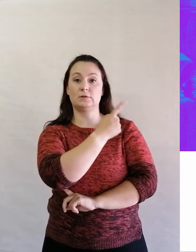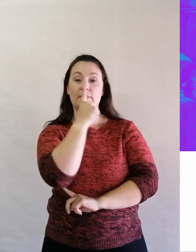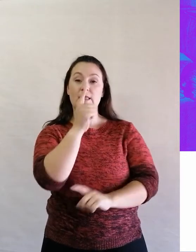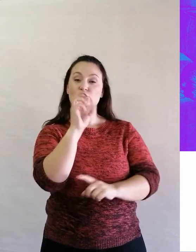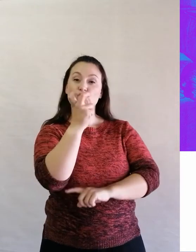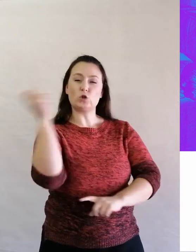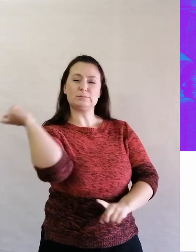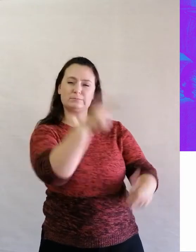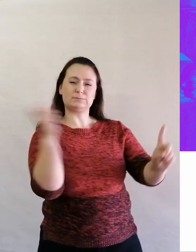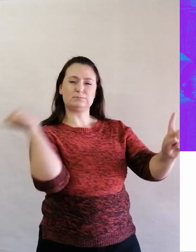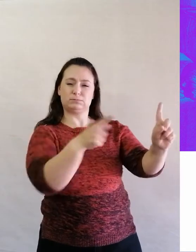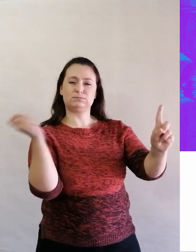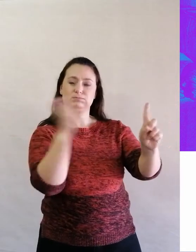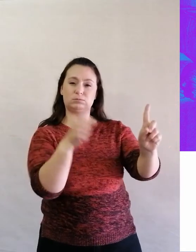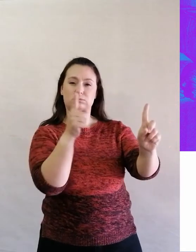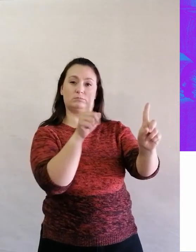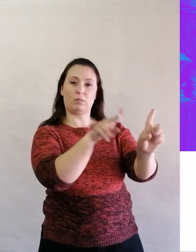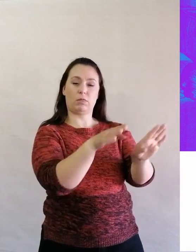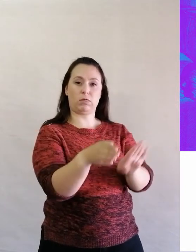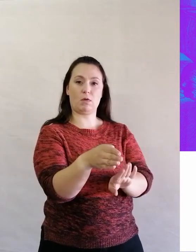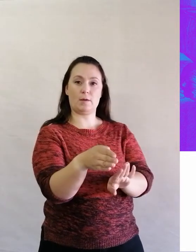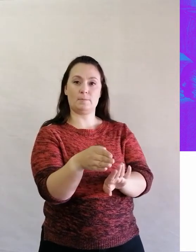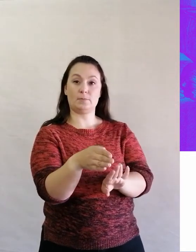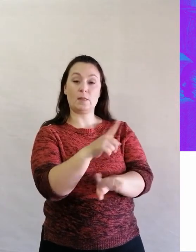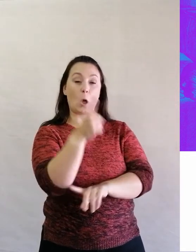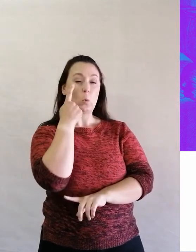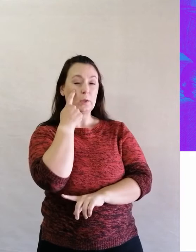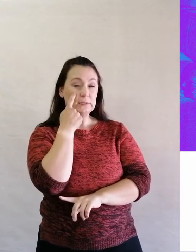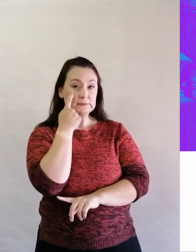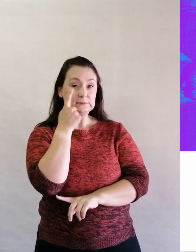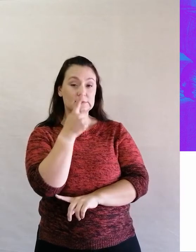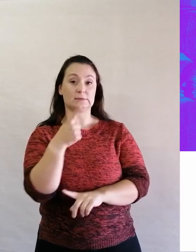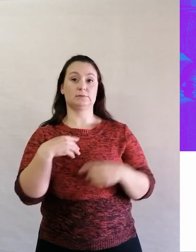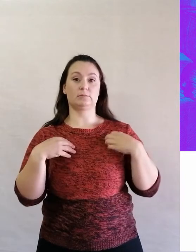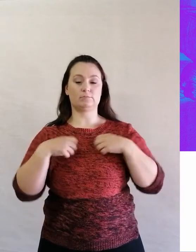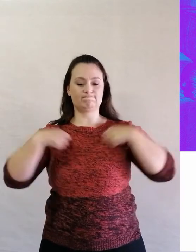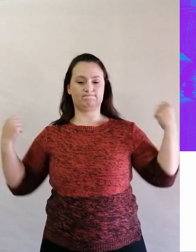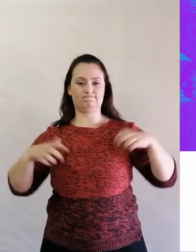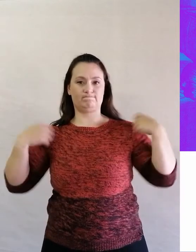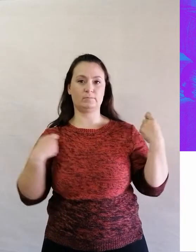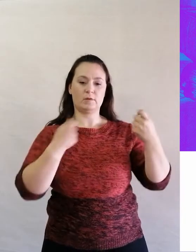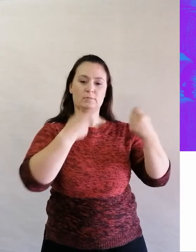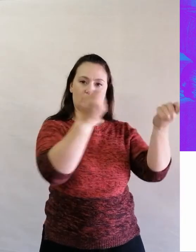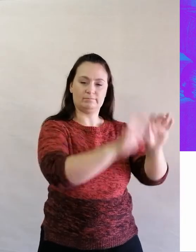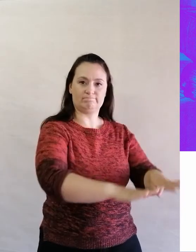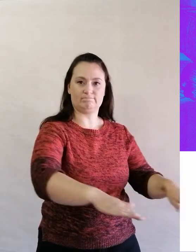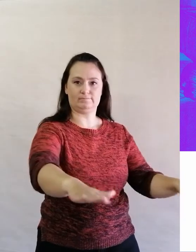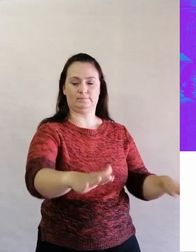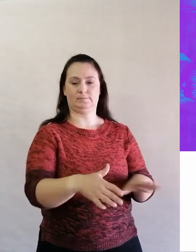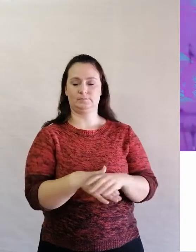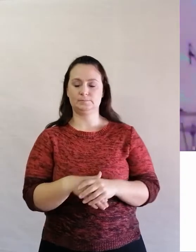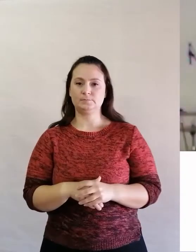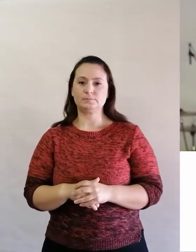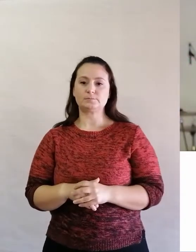him. And the witnesses laid down their garments at the feet of a young man named Saul. This is our introduction